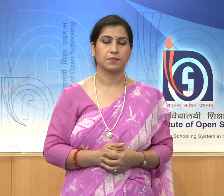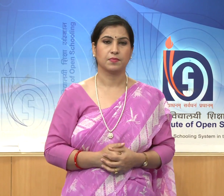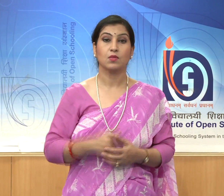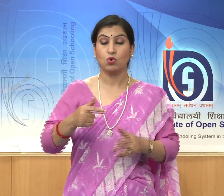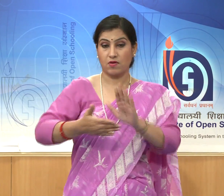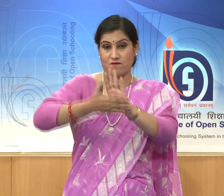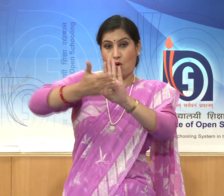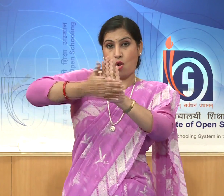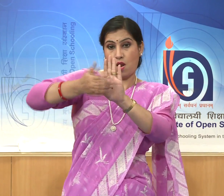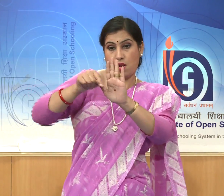on the wall